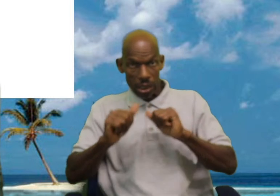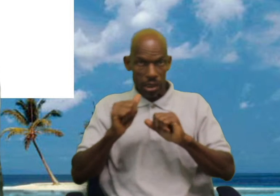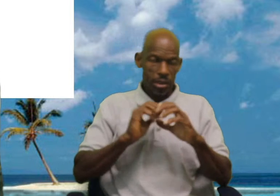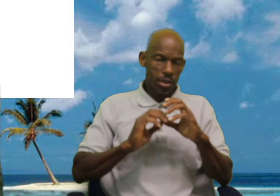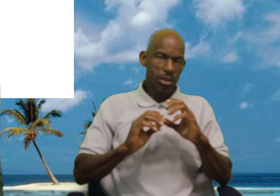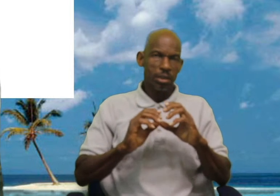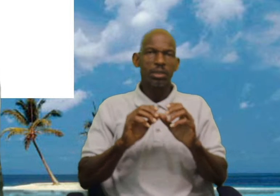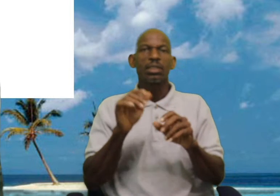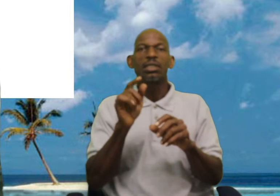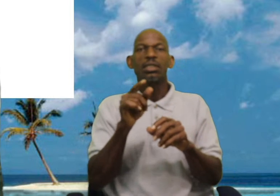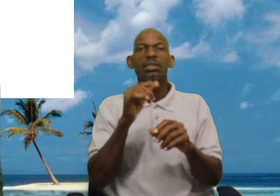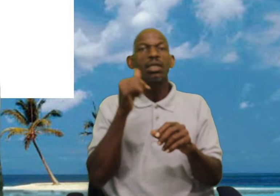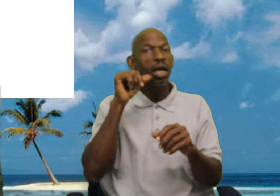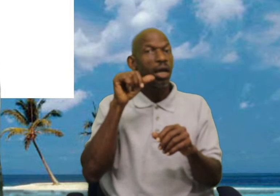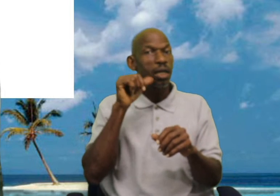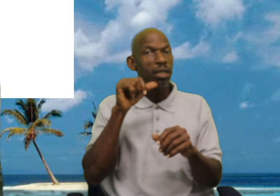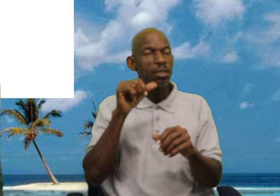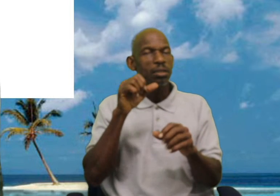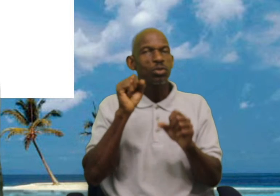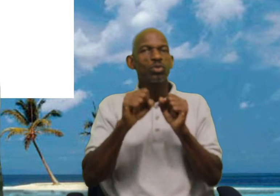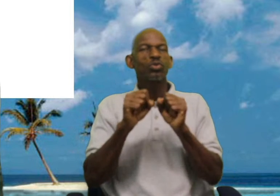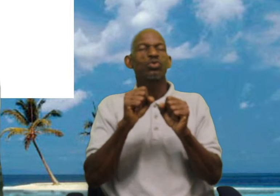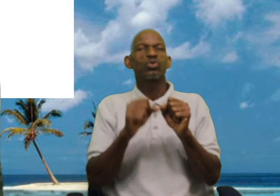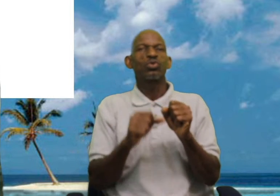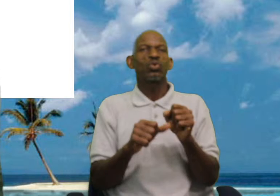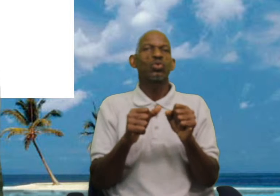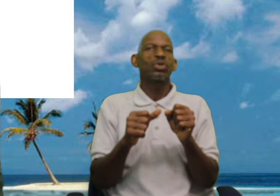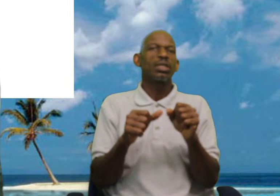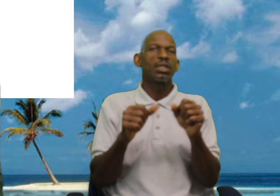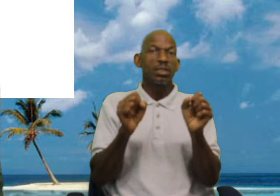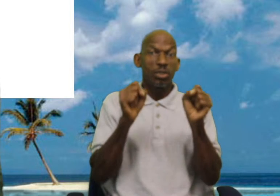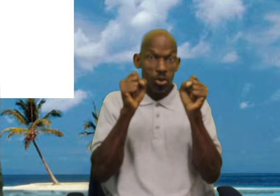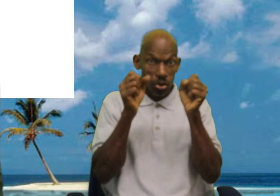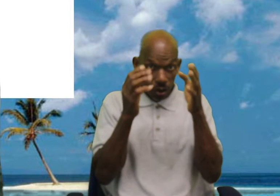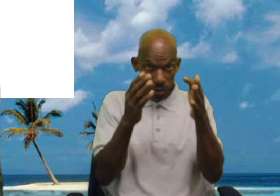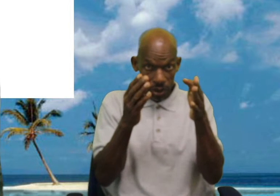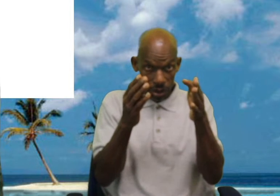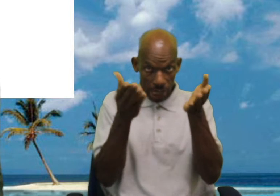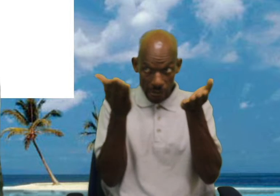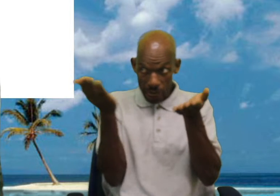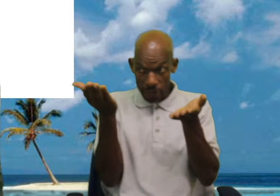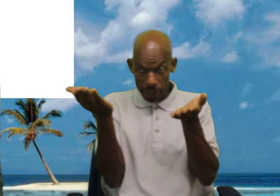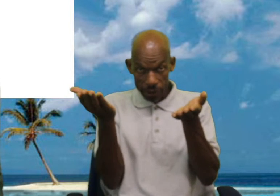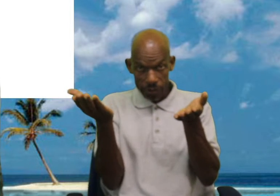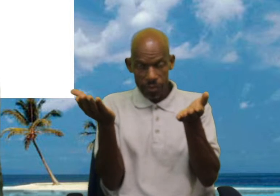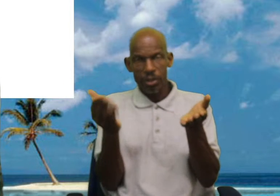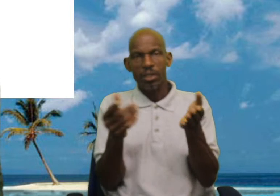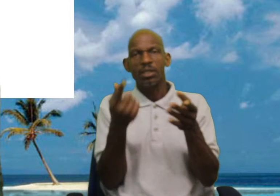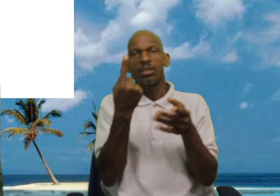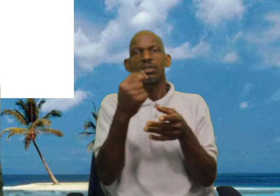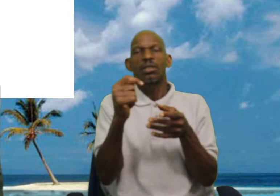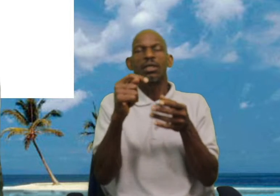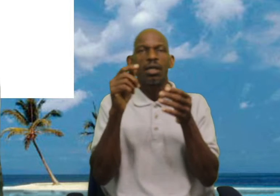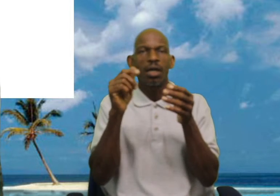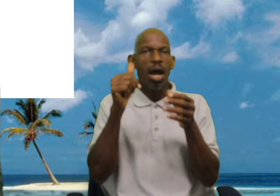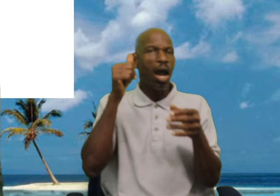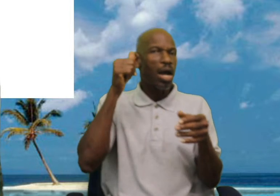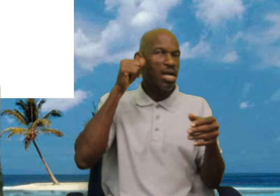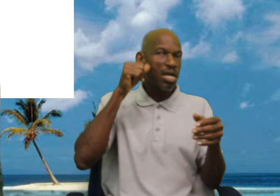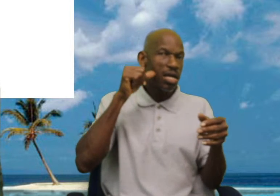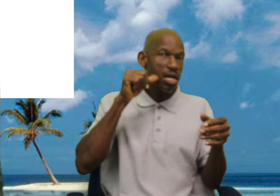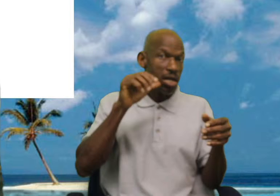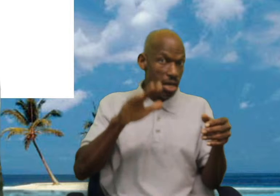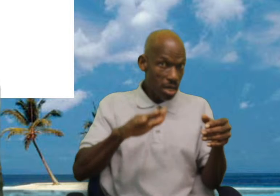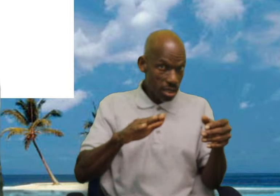is walking. She's doing that action. She's right. So our focus, which is we call the